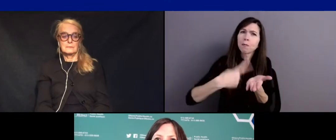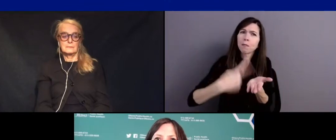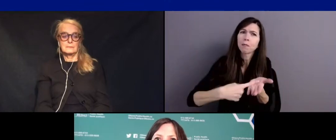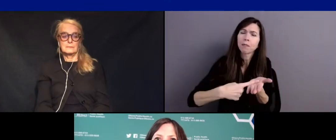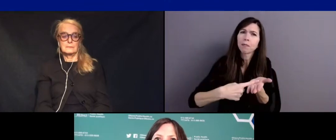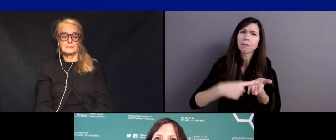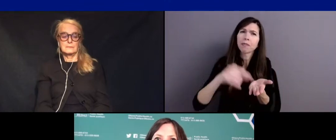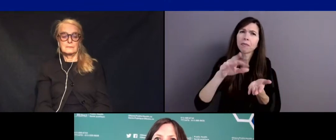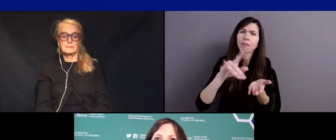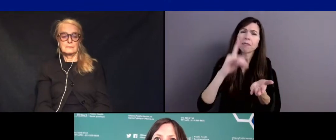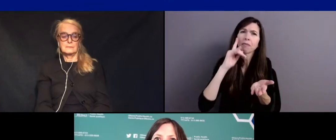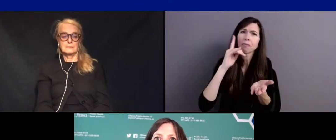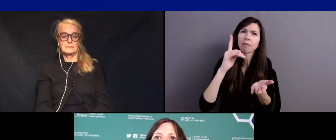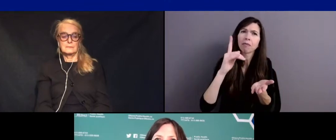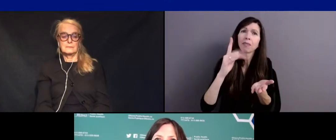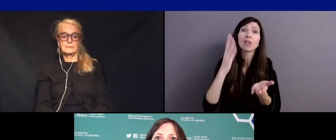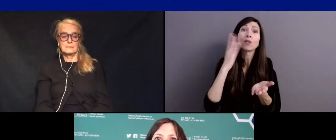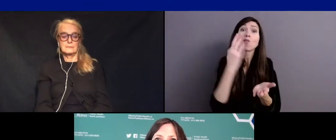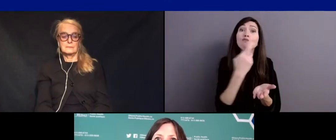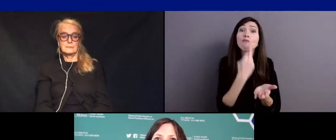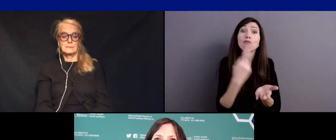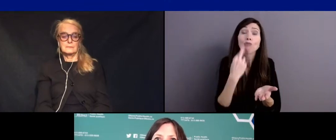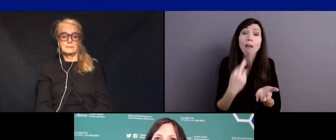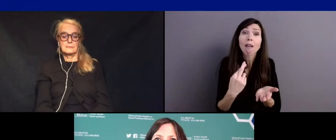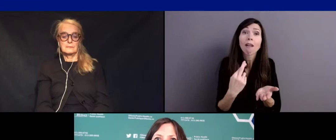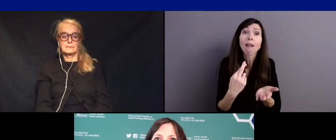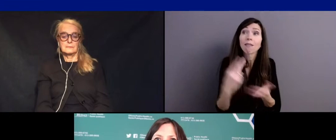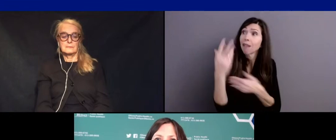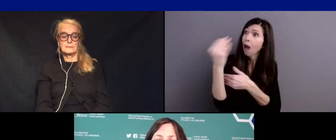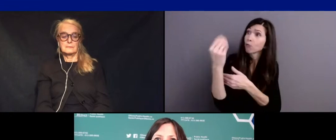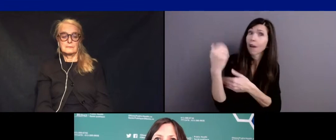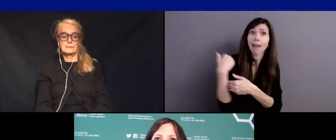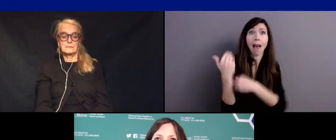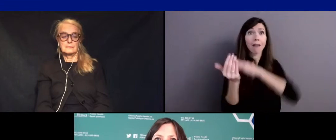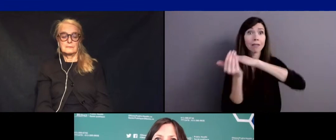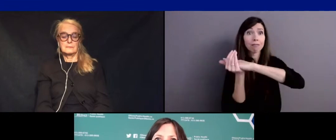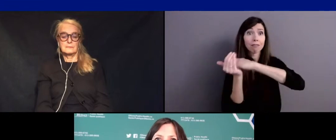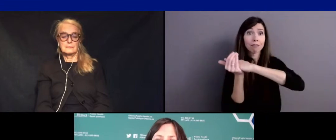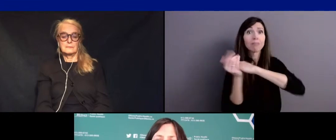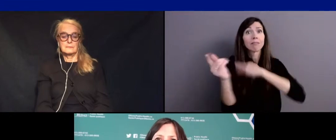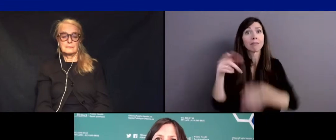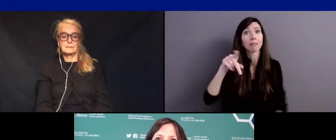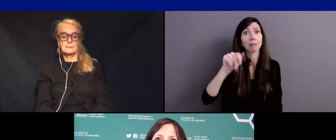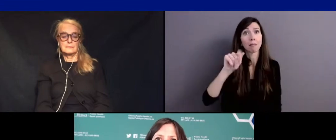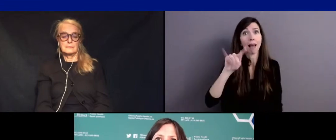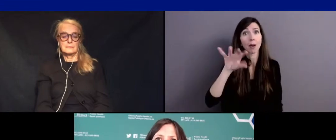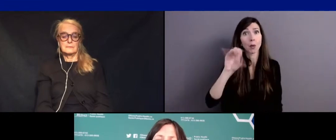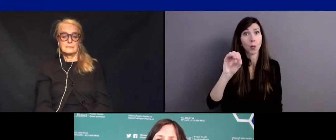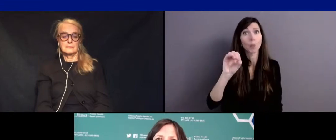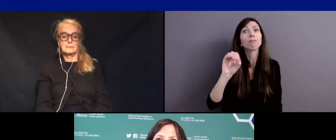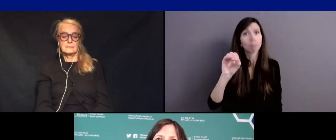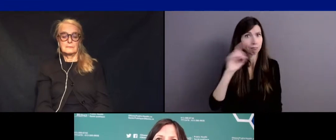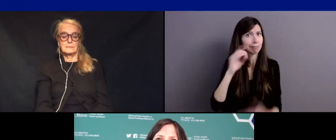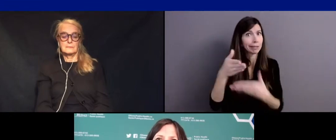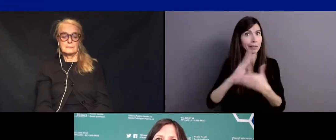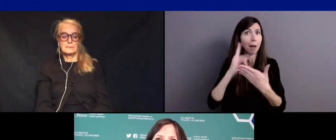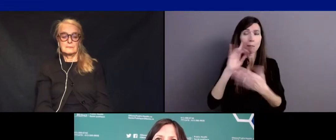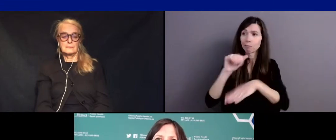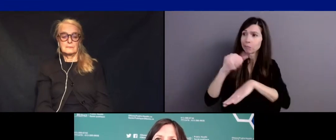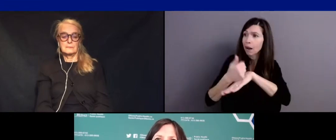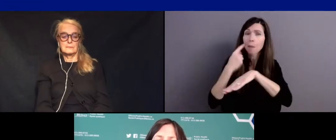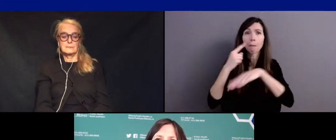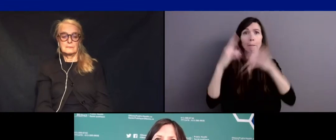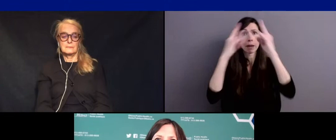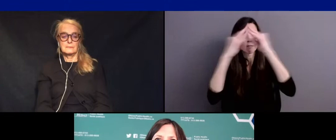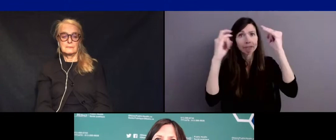tents on restaurant patios. Obviously, we've had a couple of cases where some businesses have been fined